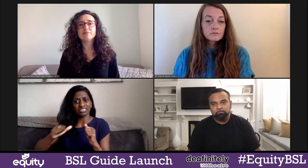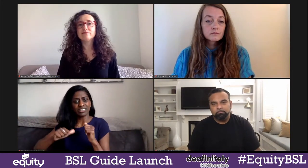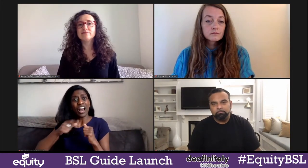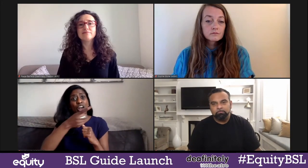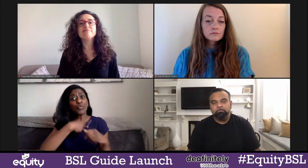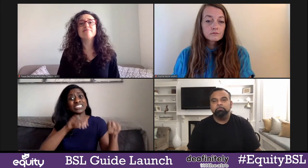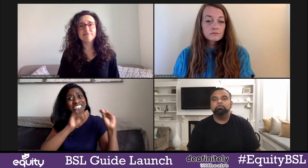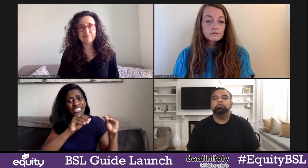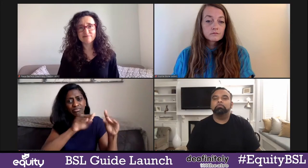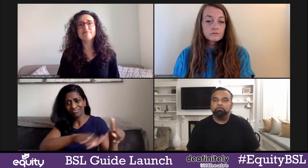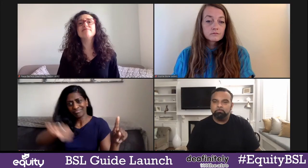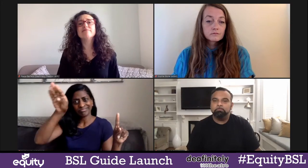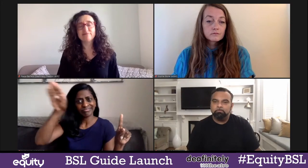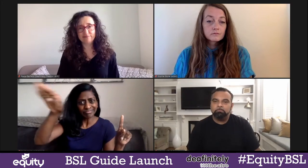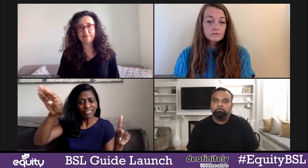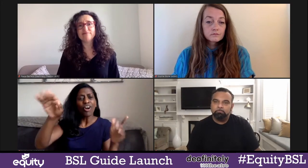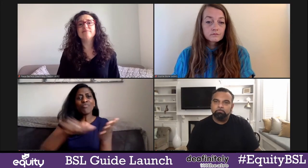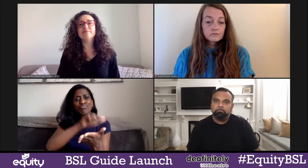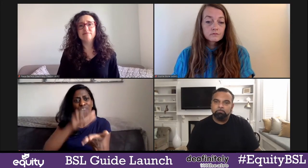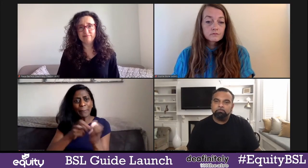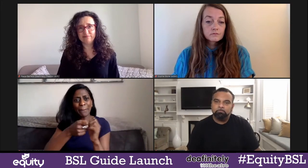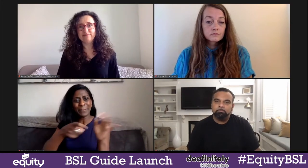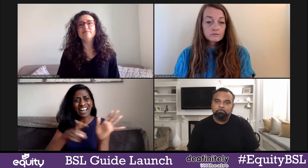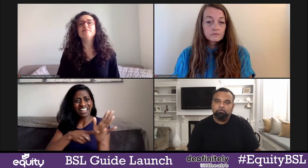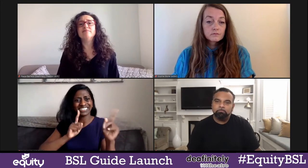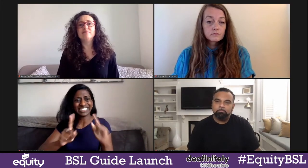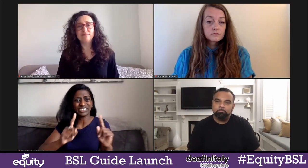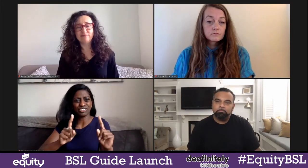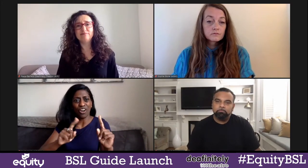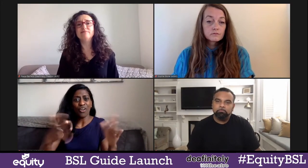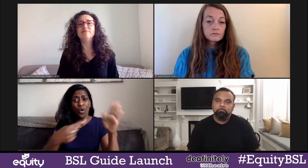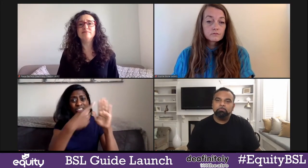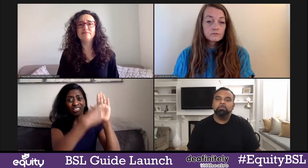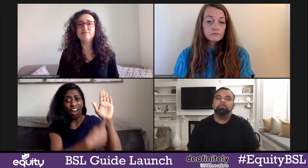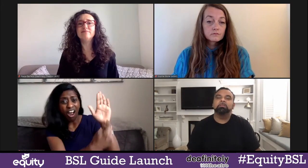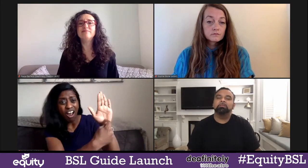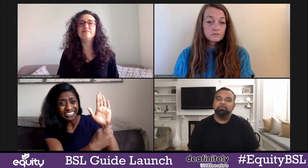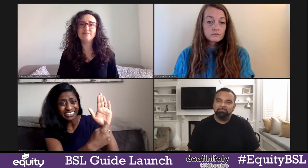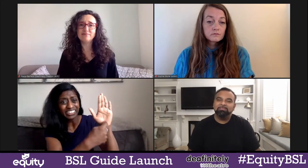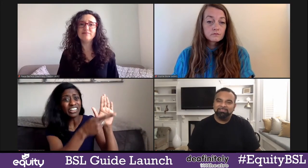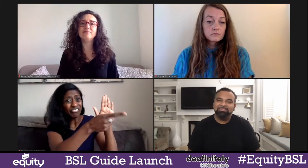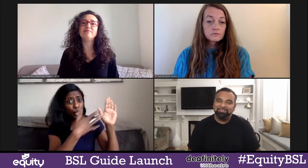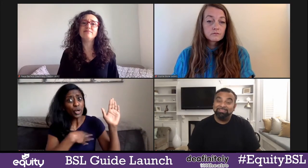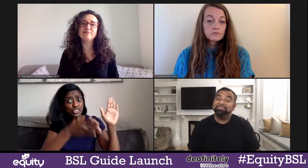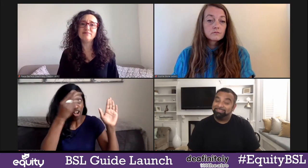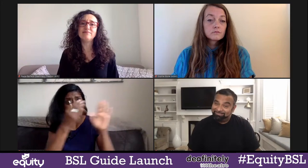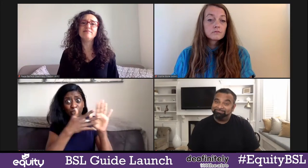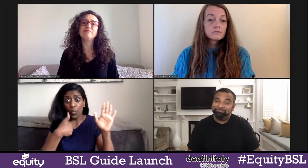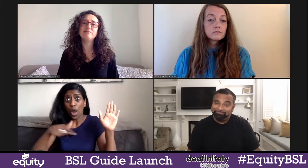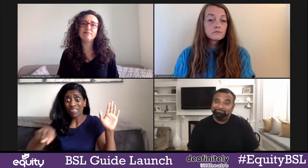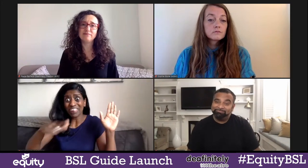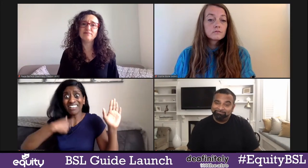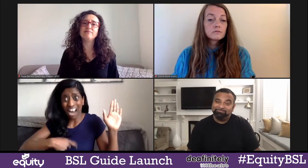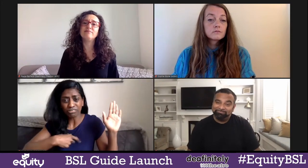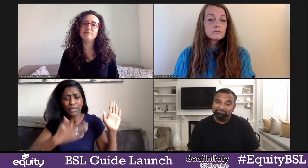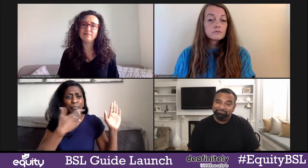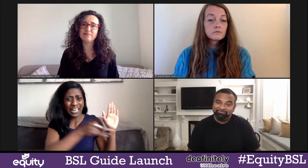sign language? No, they are interpreters. They need to be contacting the correct people. So if you want to learn sign